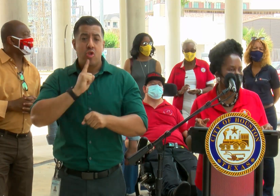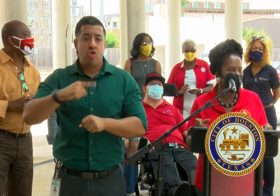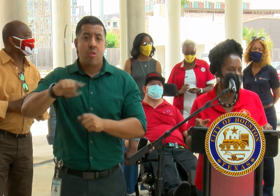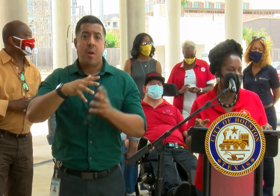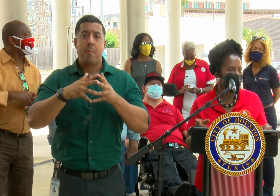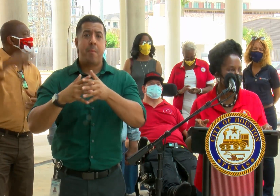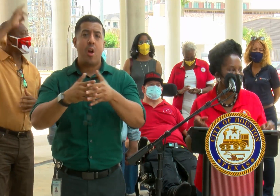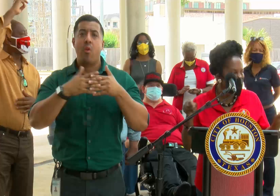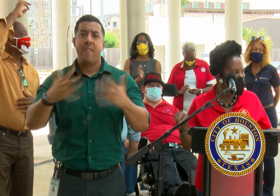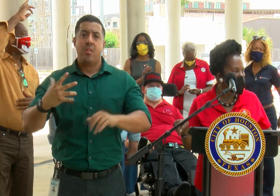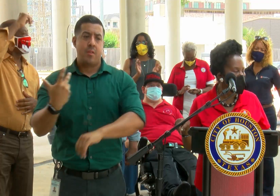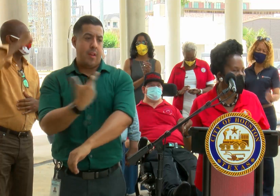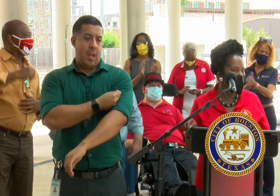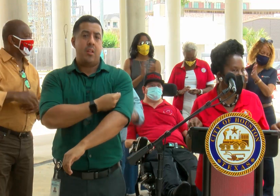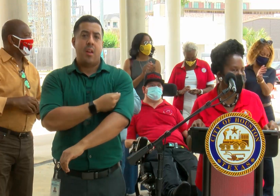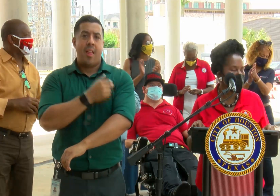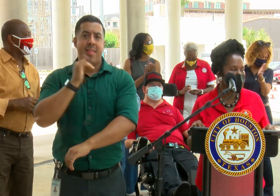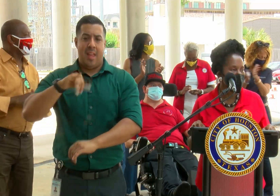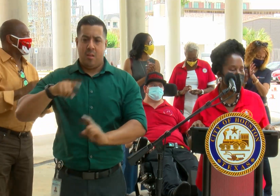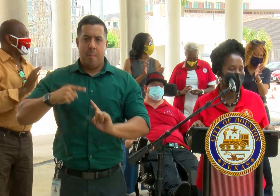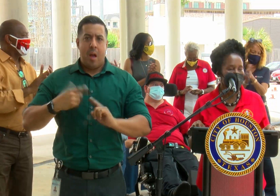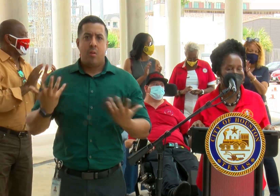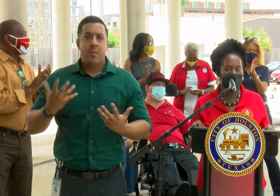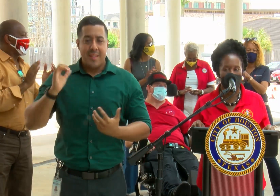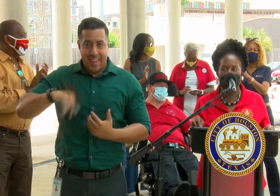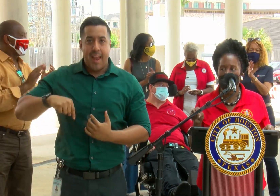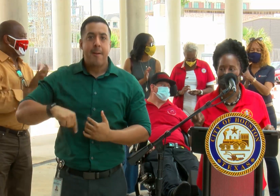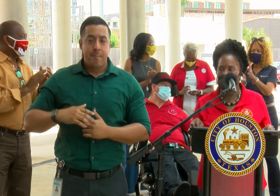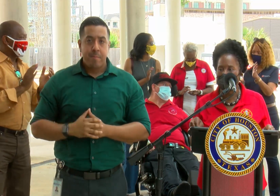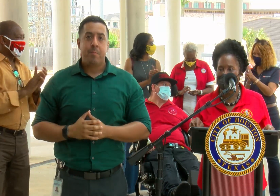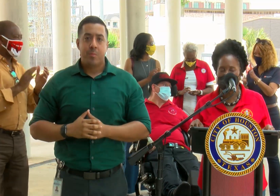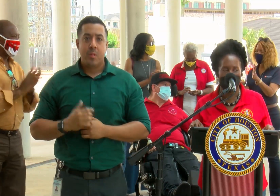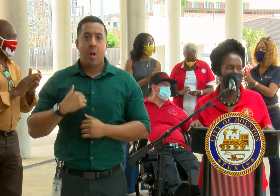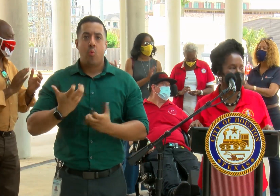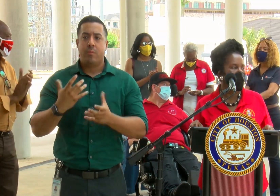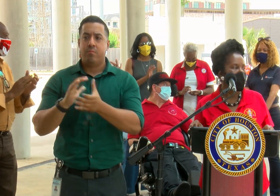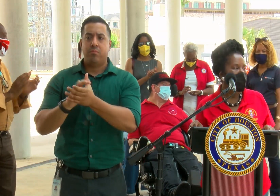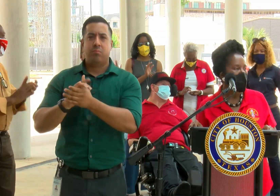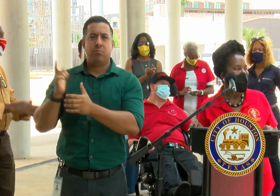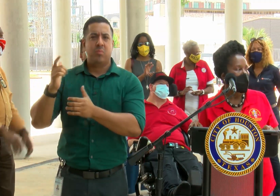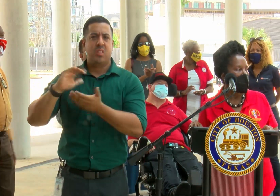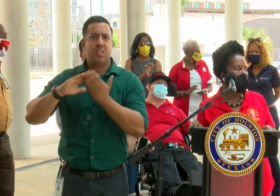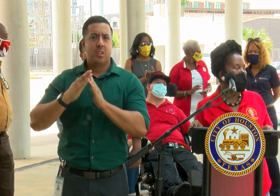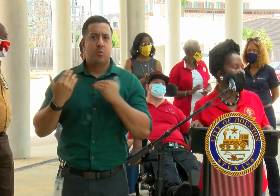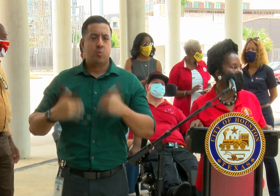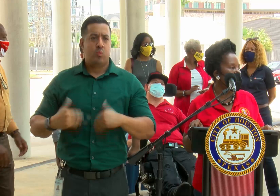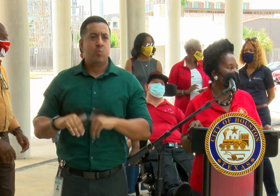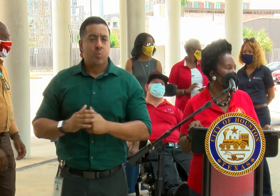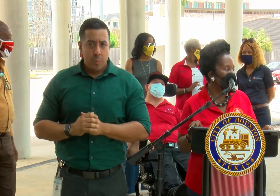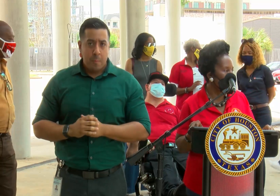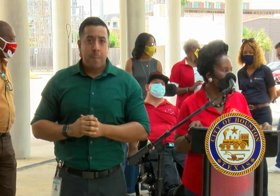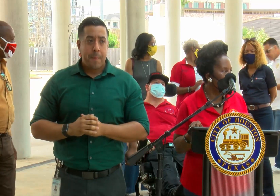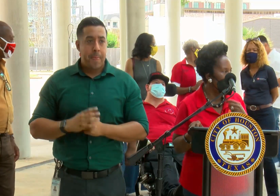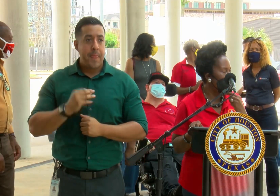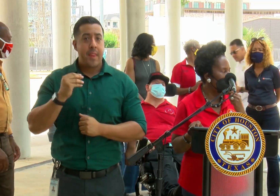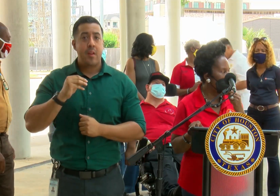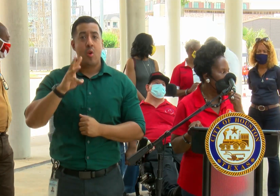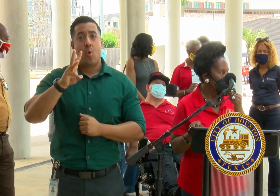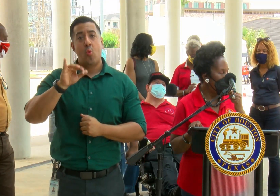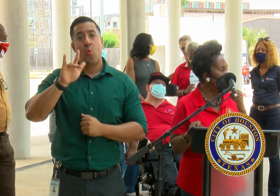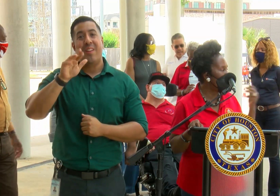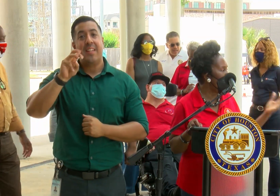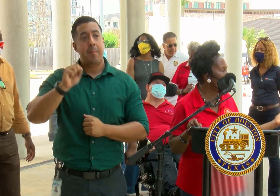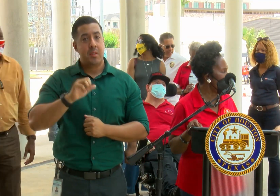is vaccinated. That's what this is about. I want to applaud the city and Director